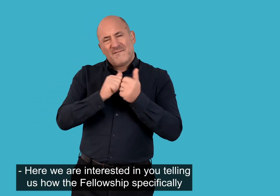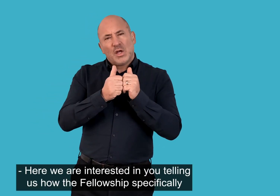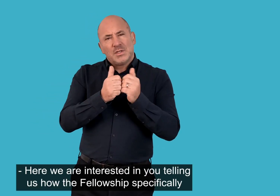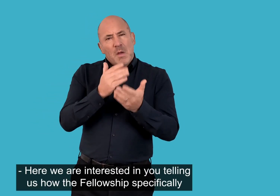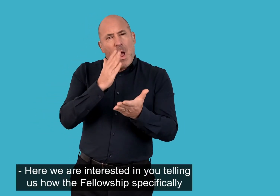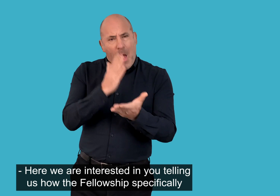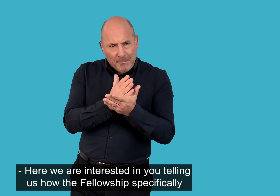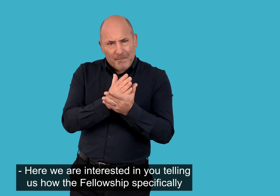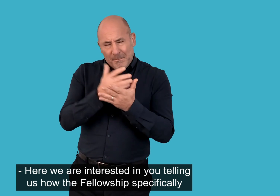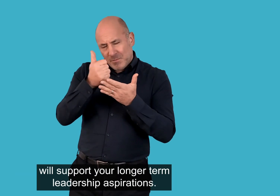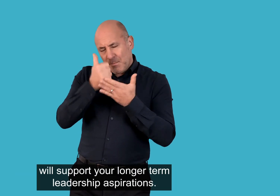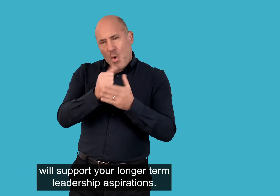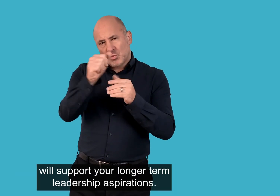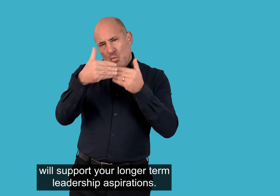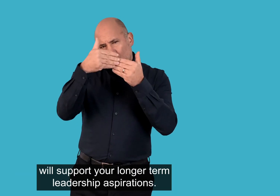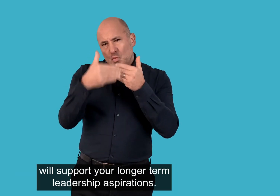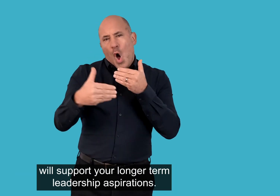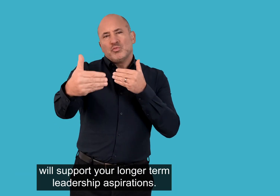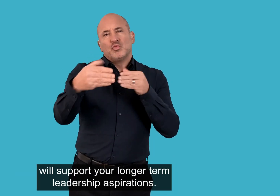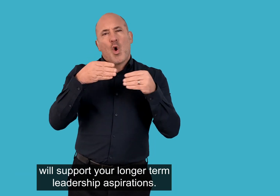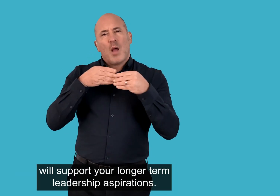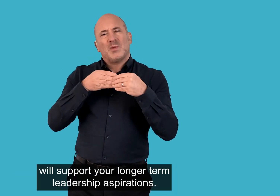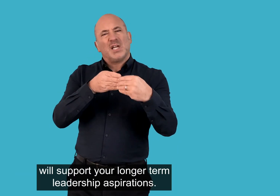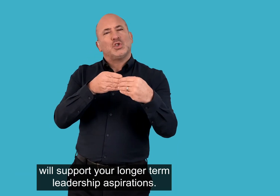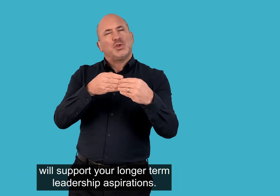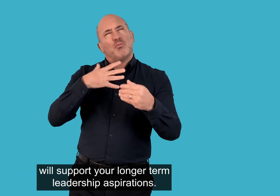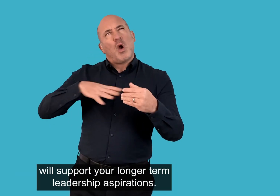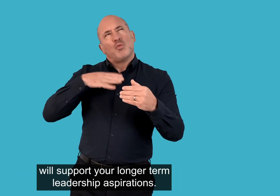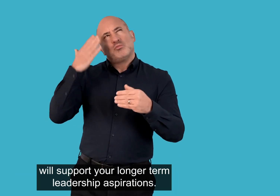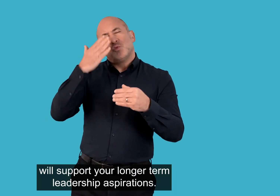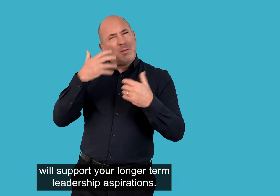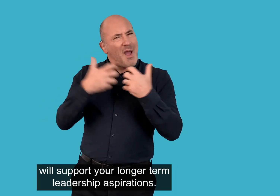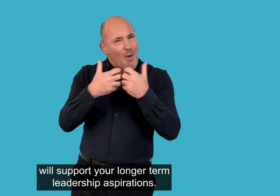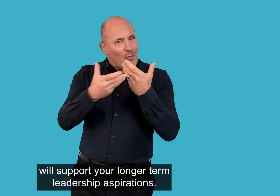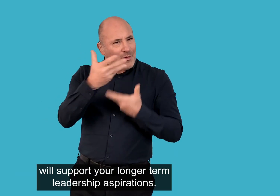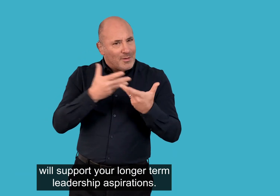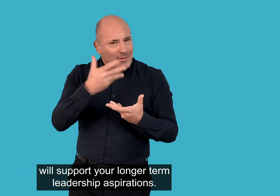you telling us how the fellowship specifically will support your longer-term leadership aspirations.